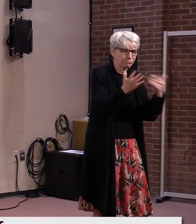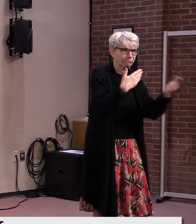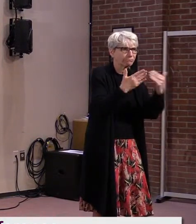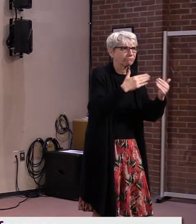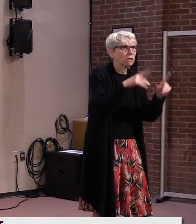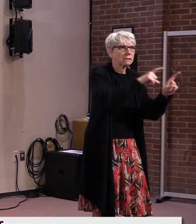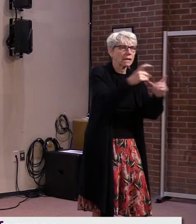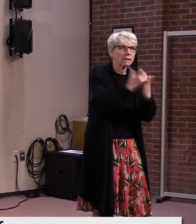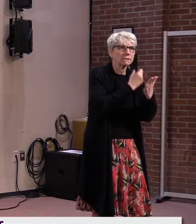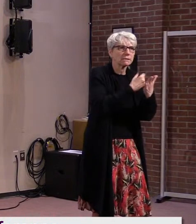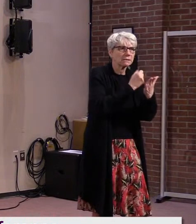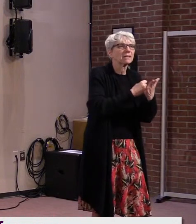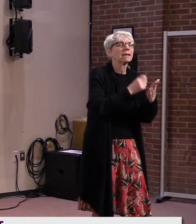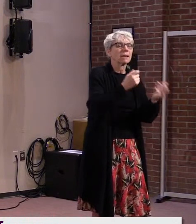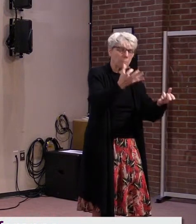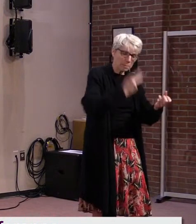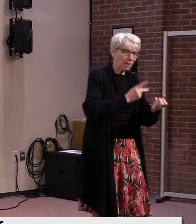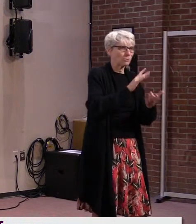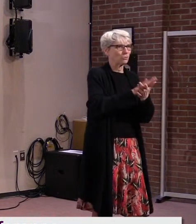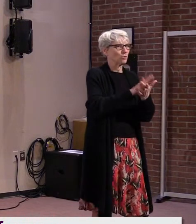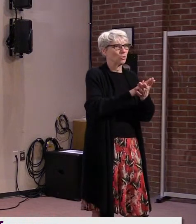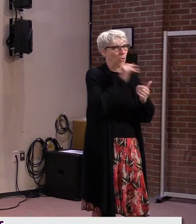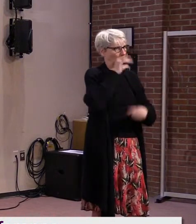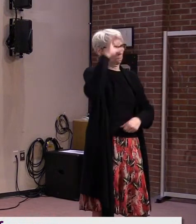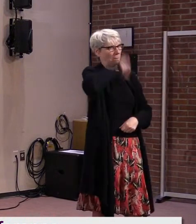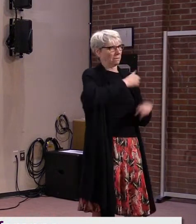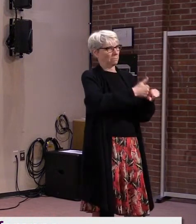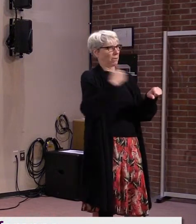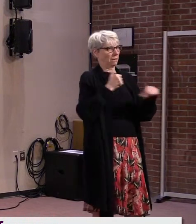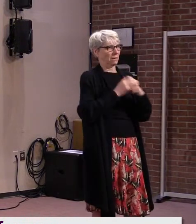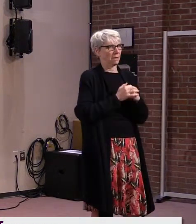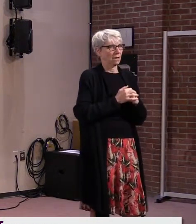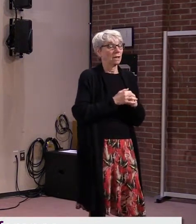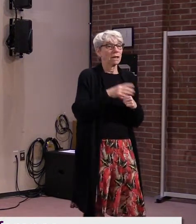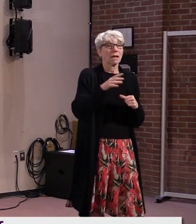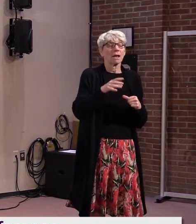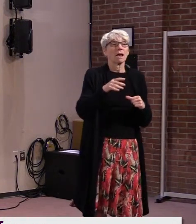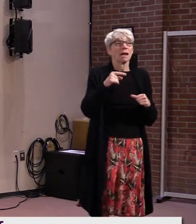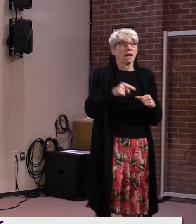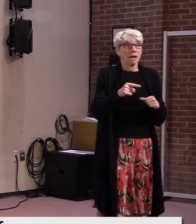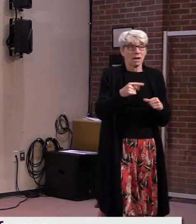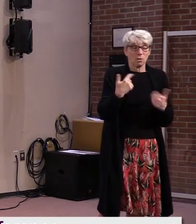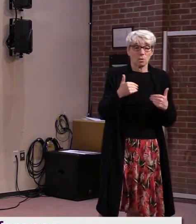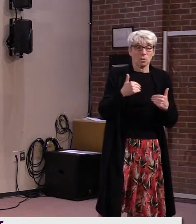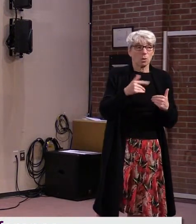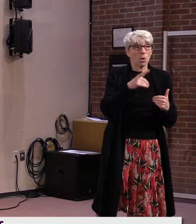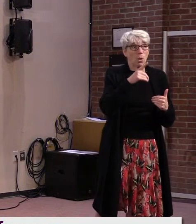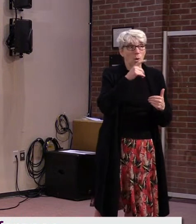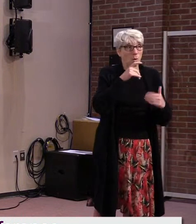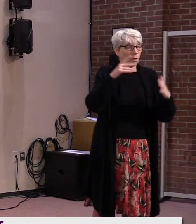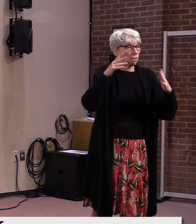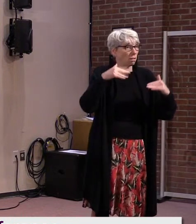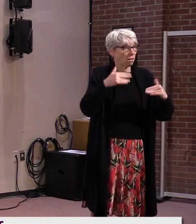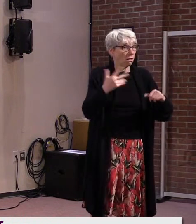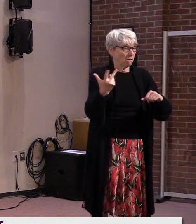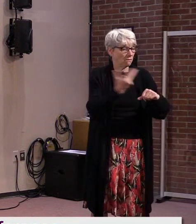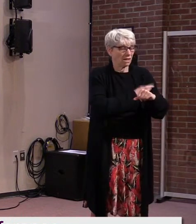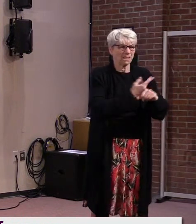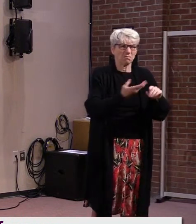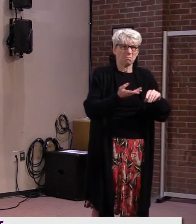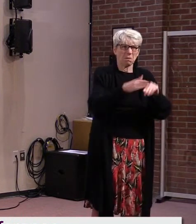7 days, the unvaccinated case rate has increased 21%, whereas the vaccinated rate has increased 5% over the same